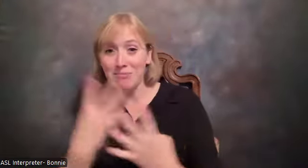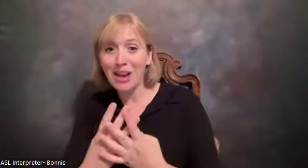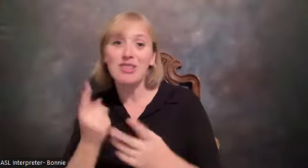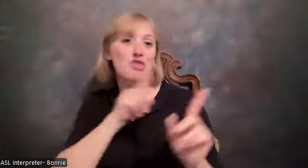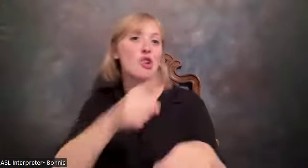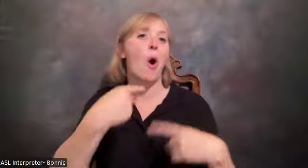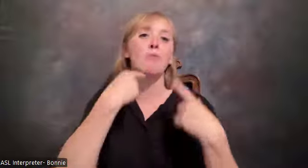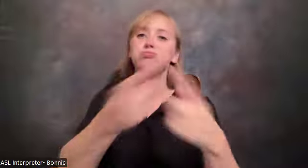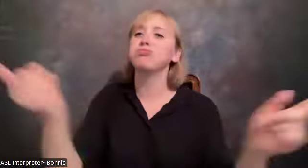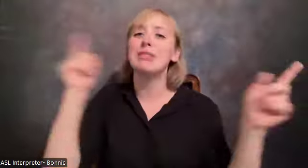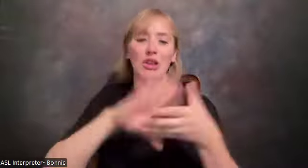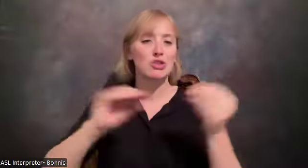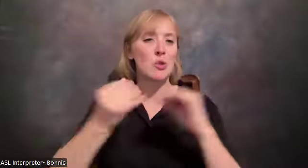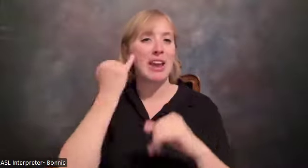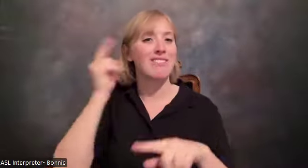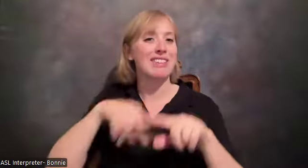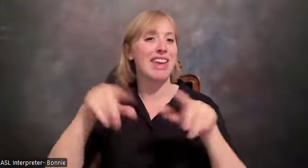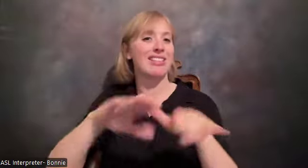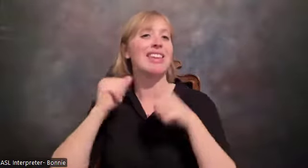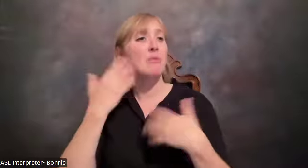Because they're just grateful you're there. Right?